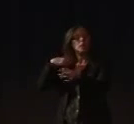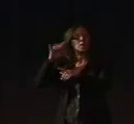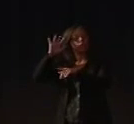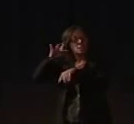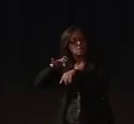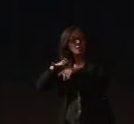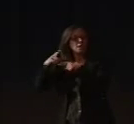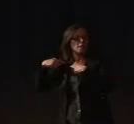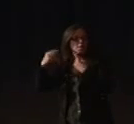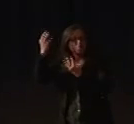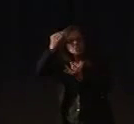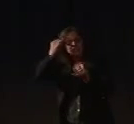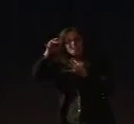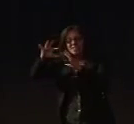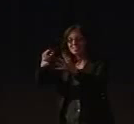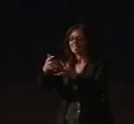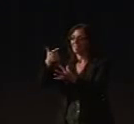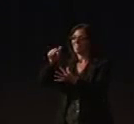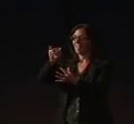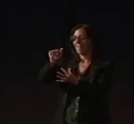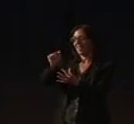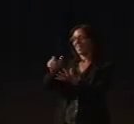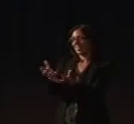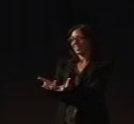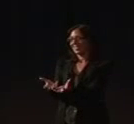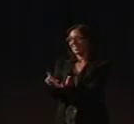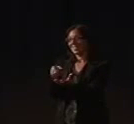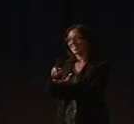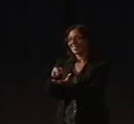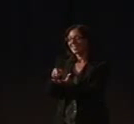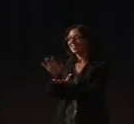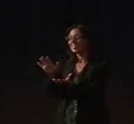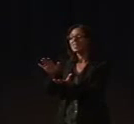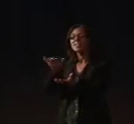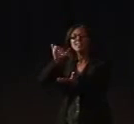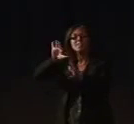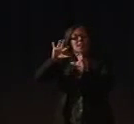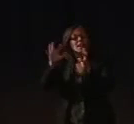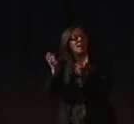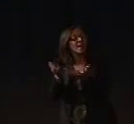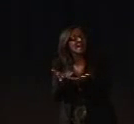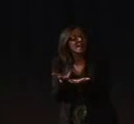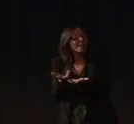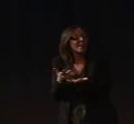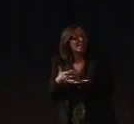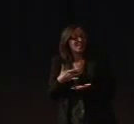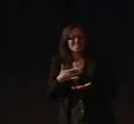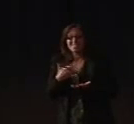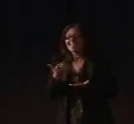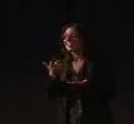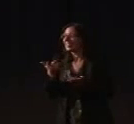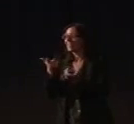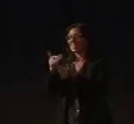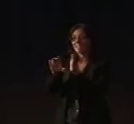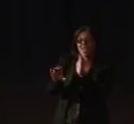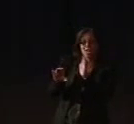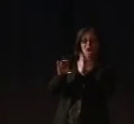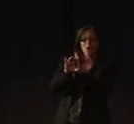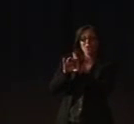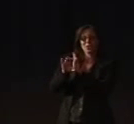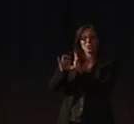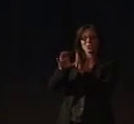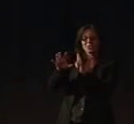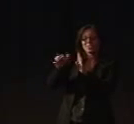namely Gaia. Gaia is a strange character. It's a sort of figure which is a